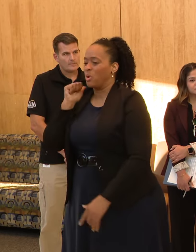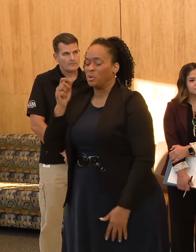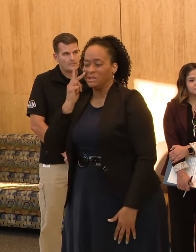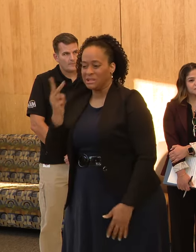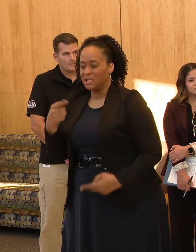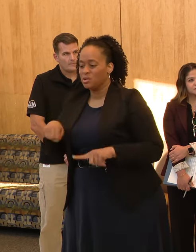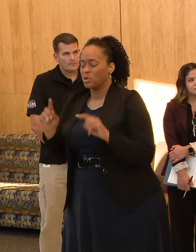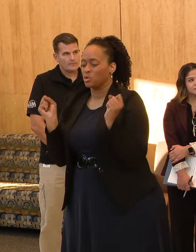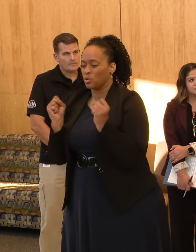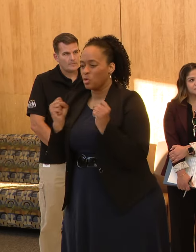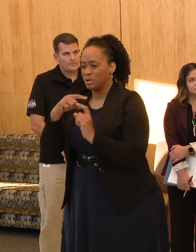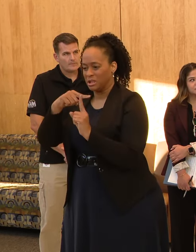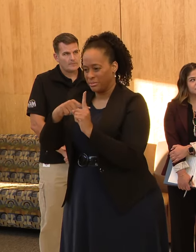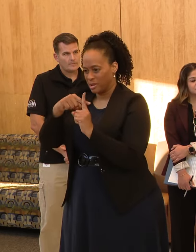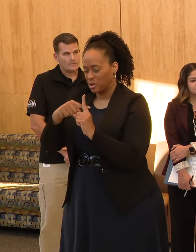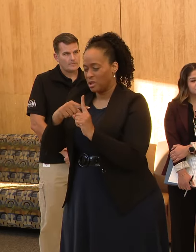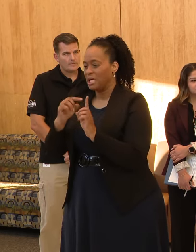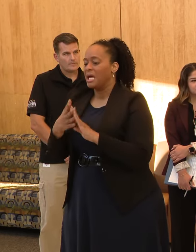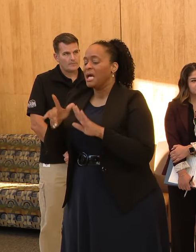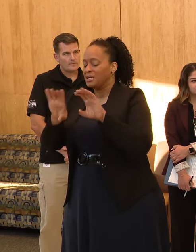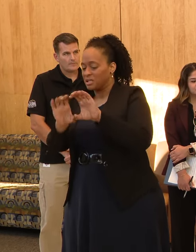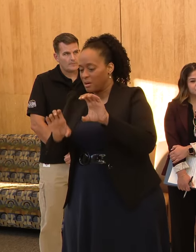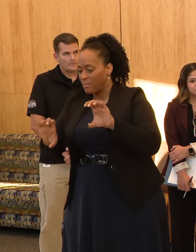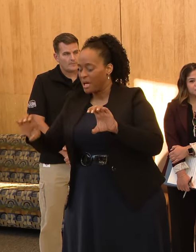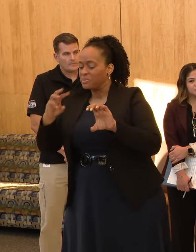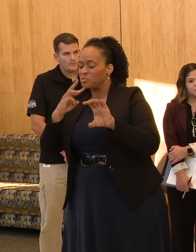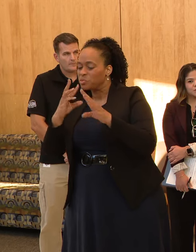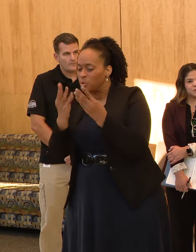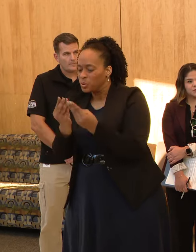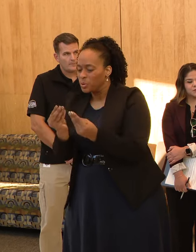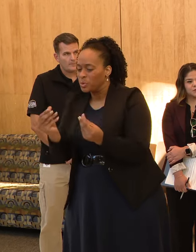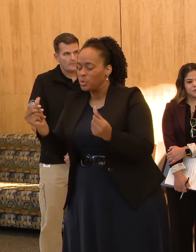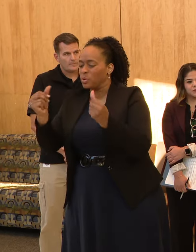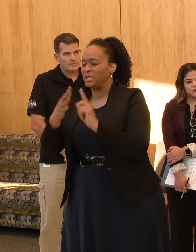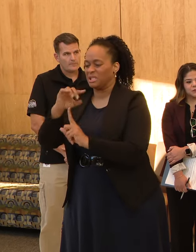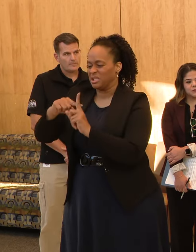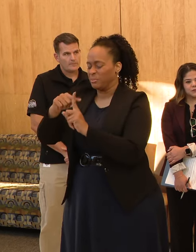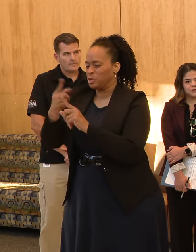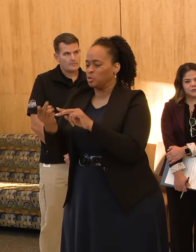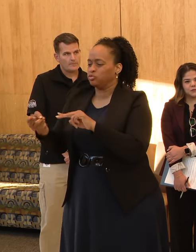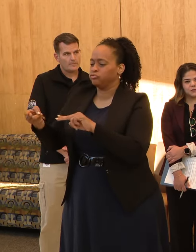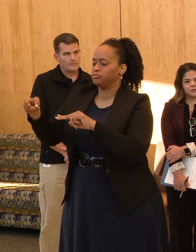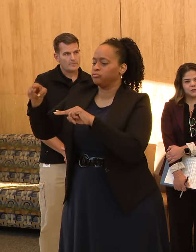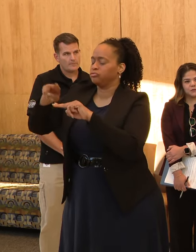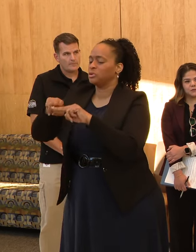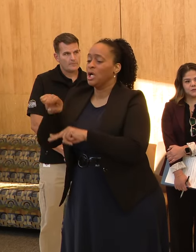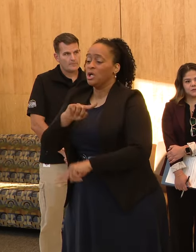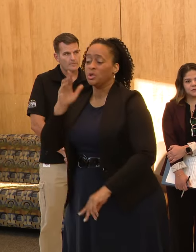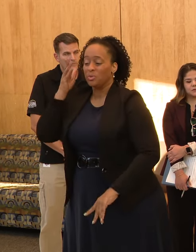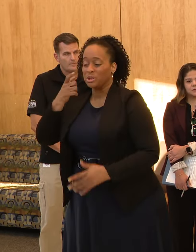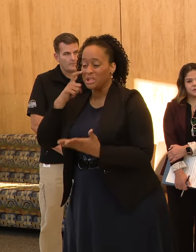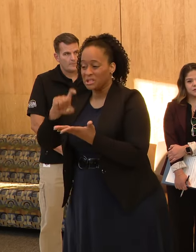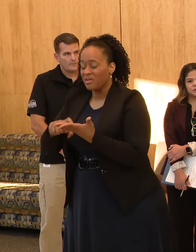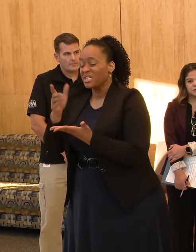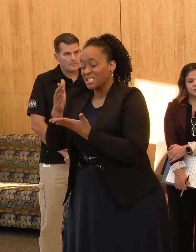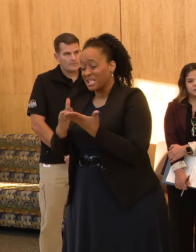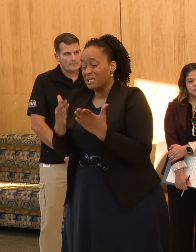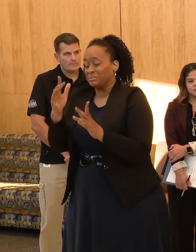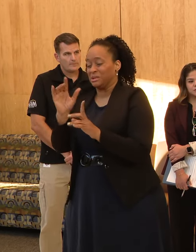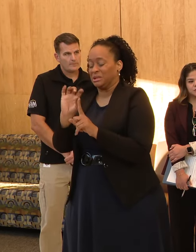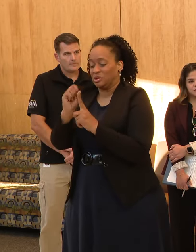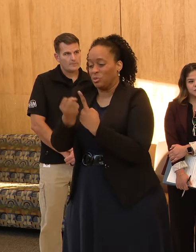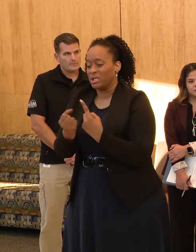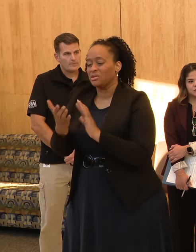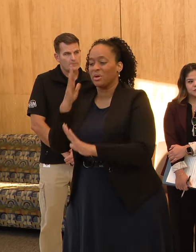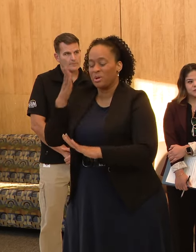during the colder temperatures. As the pipes start to thaw out, as the temperatures rise, you will discover that in some instances there are